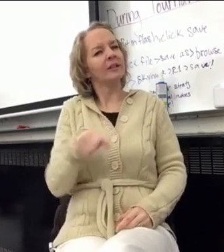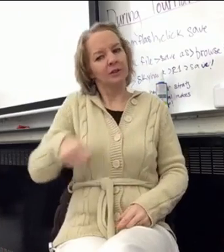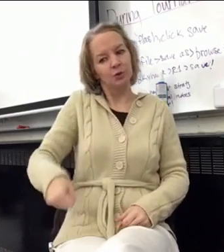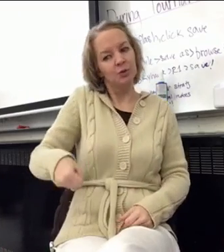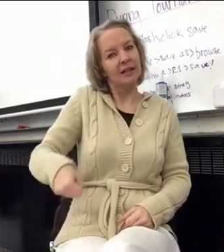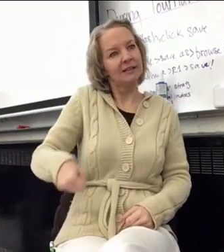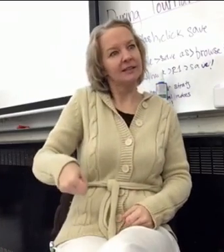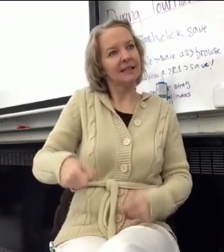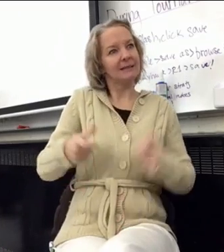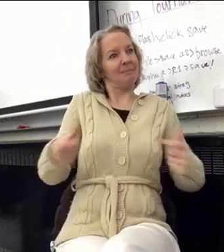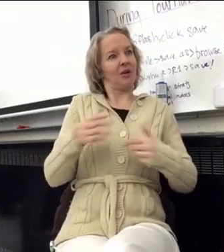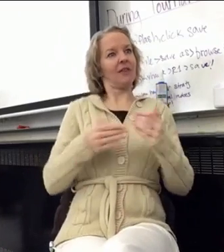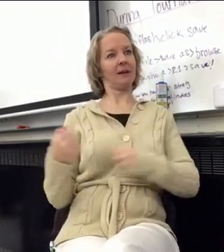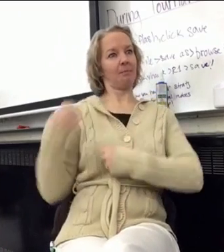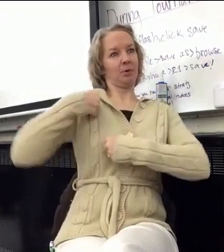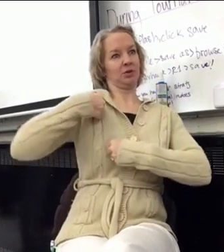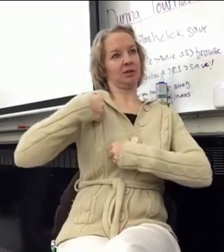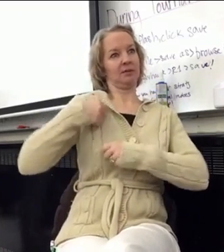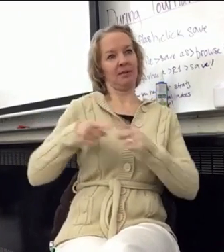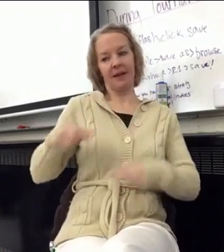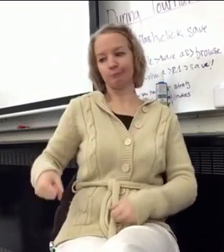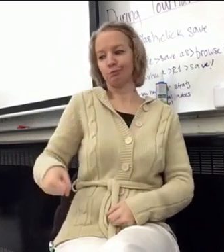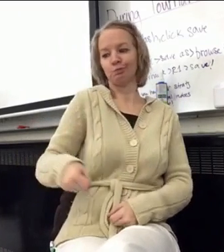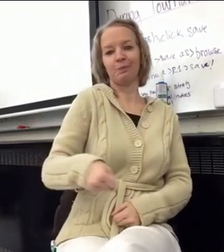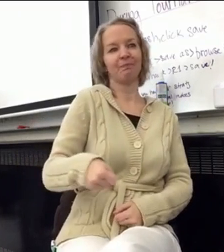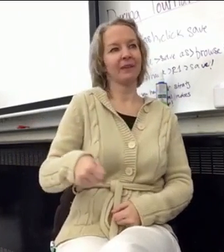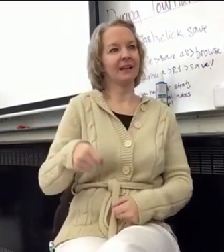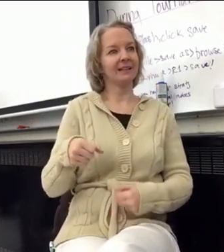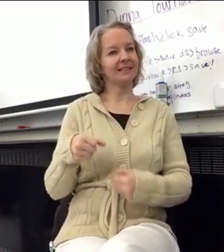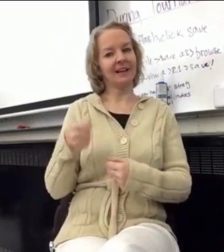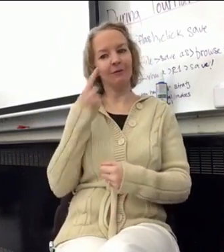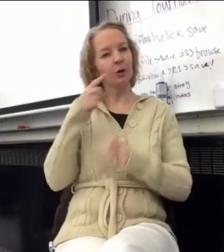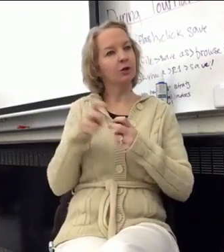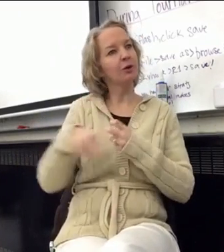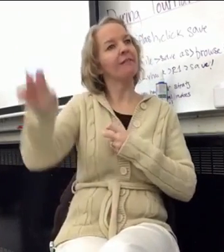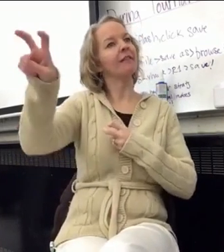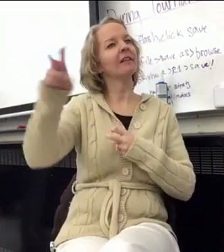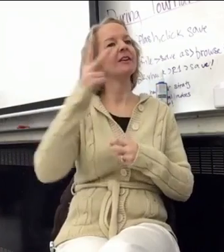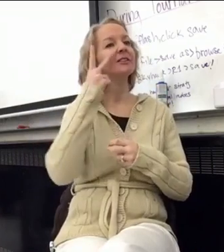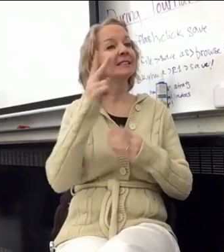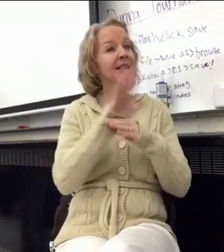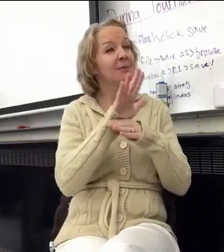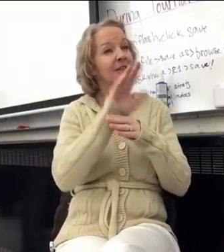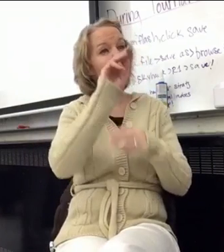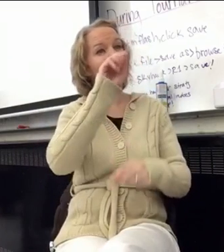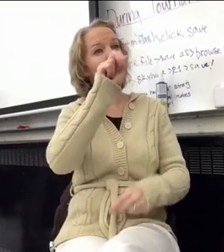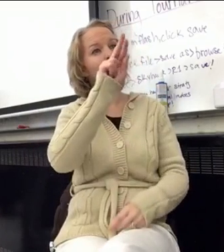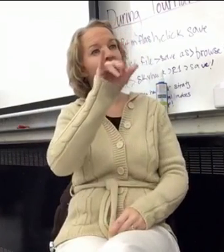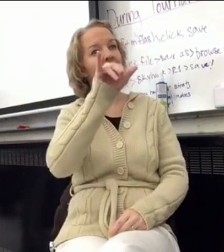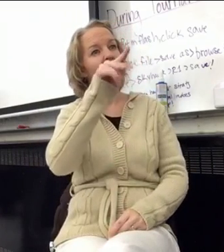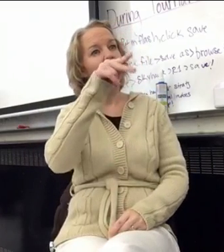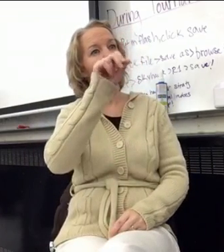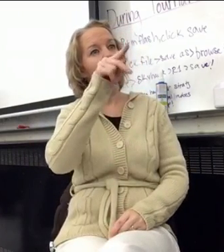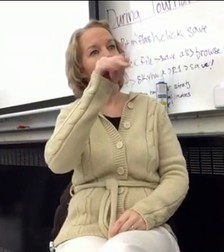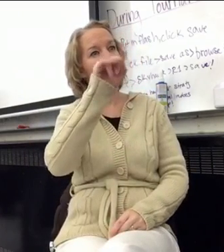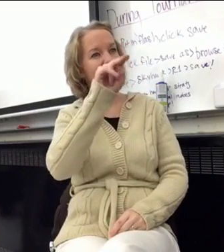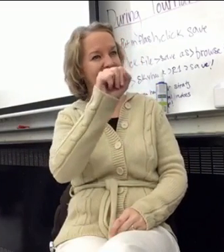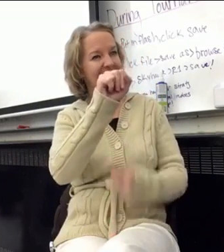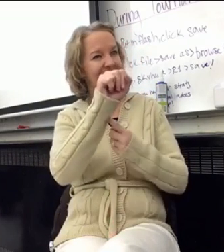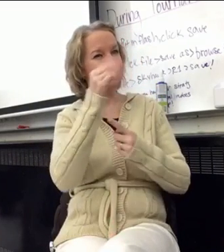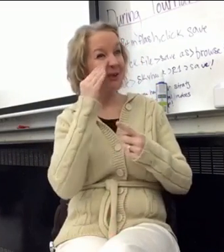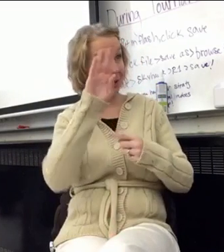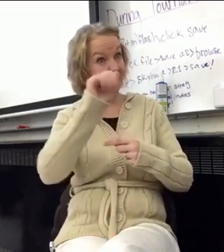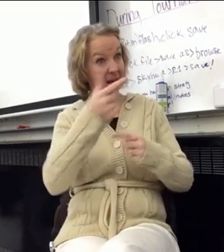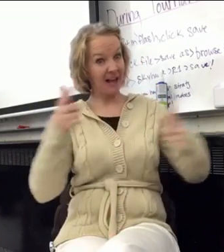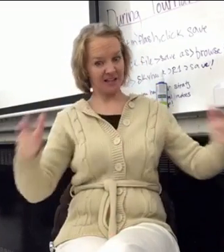this carpetbag you would take around as like a little travel case. Who's ever seen the movie Mary Poppins? Okay, Mary Poppins'